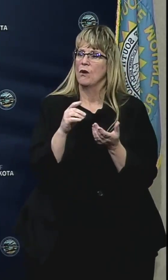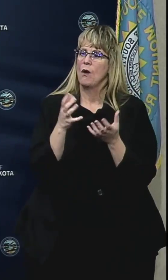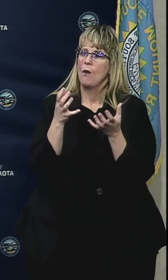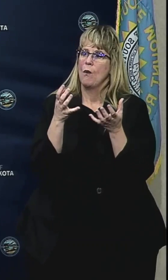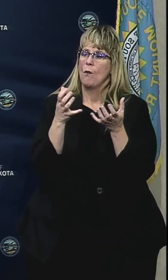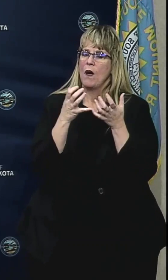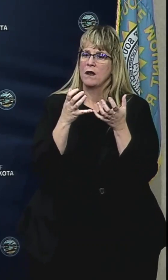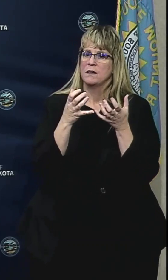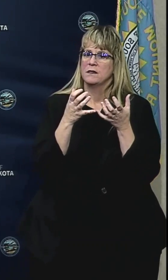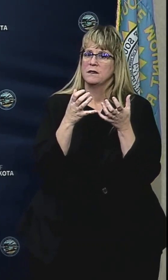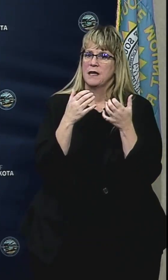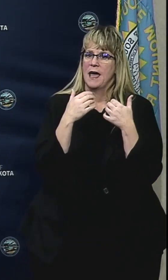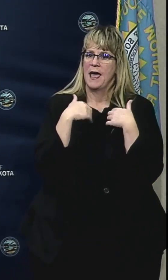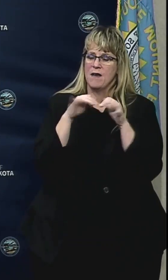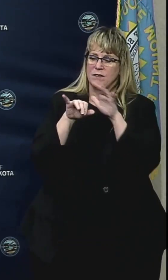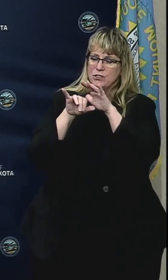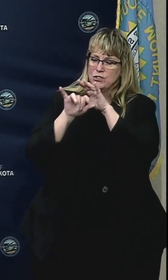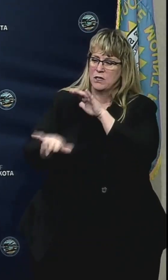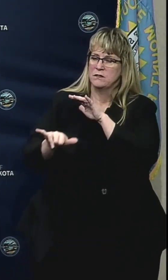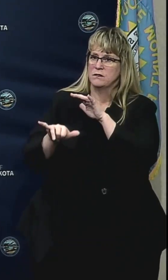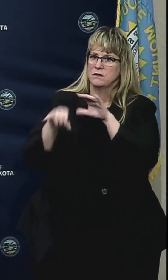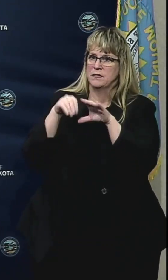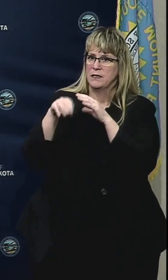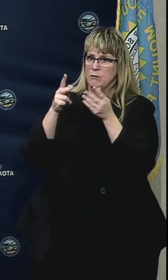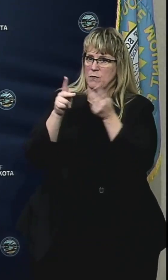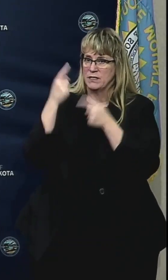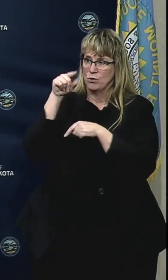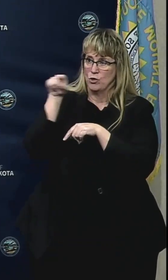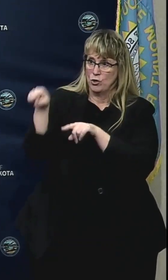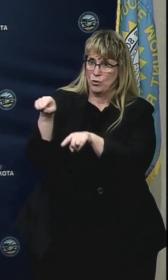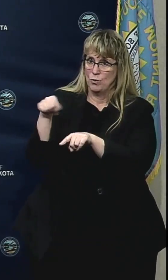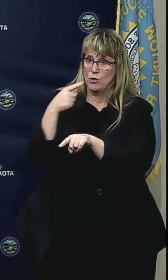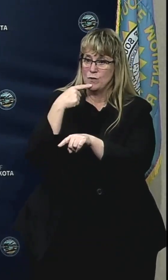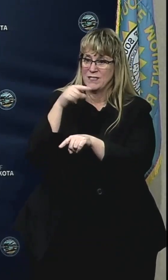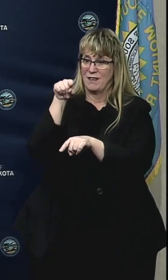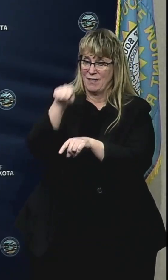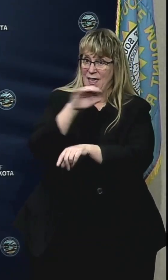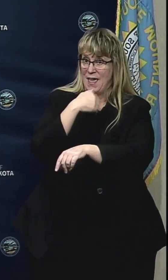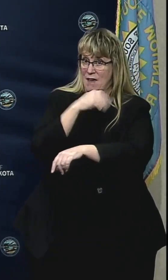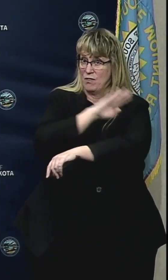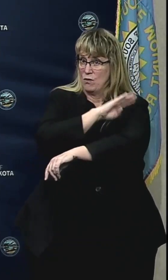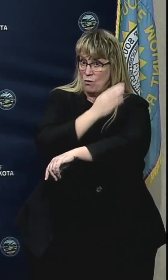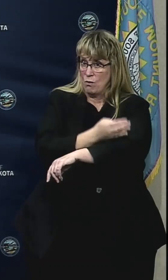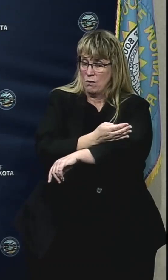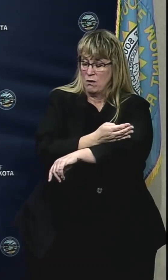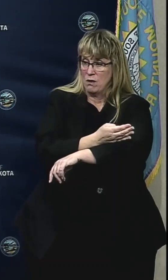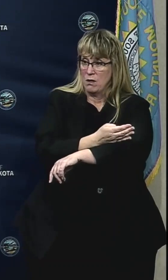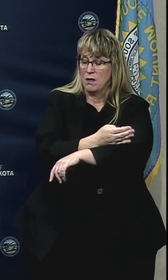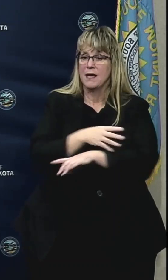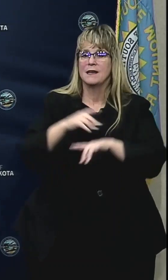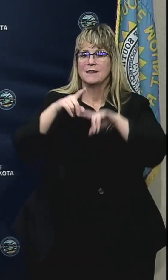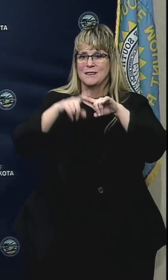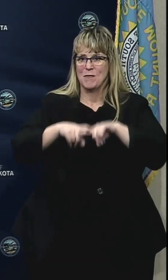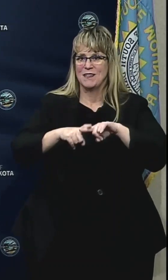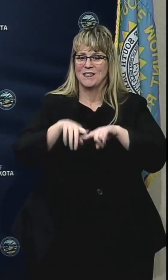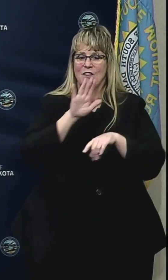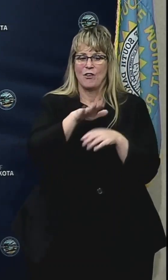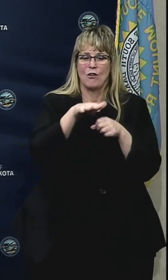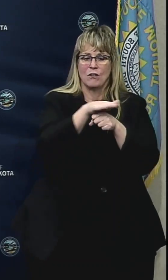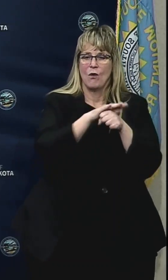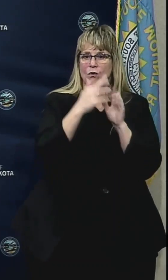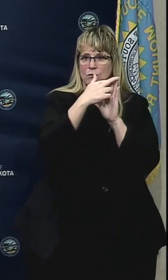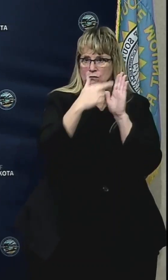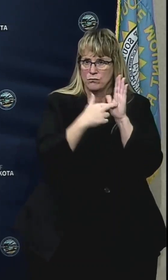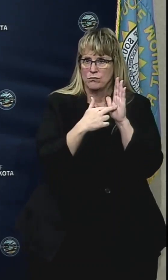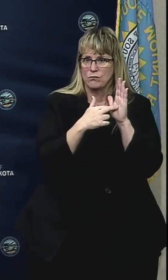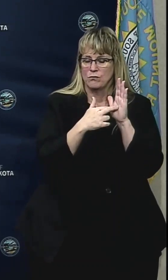wanted to issue a shelter-in-place order, you're saying they have the authority to do that? It depends on their local